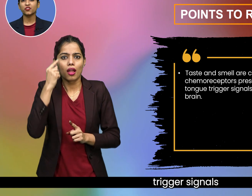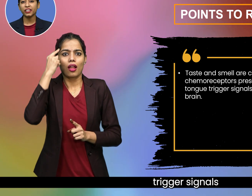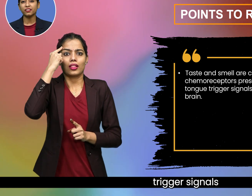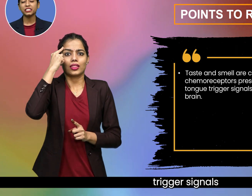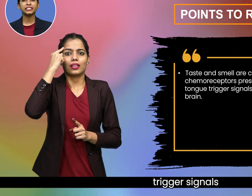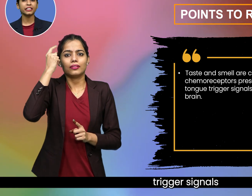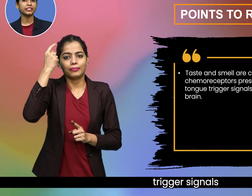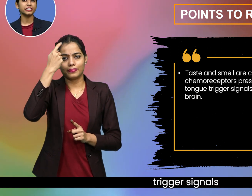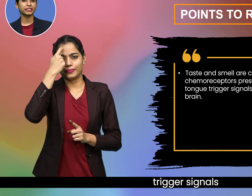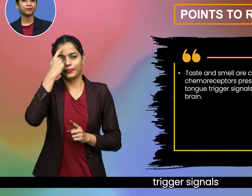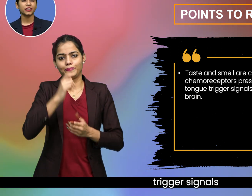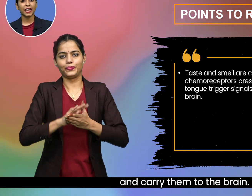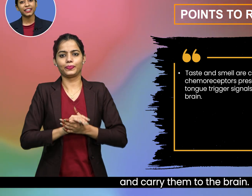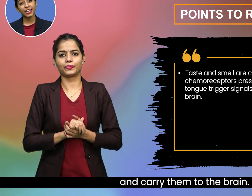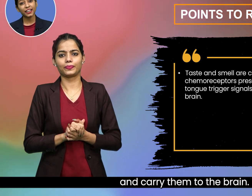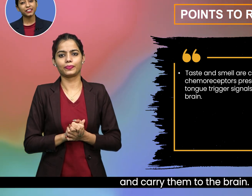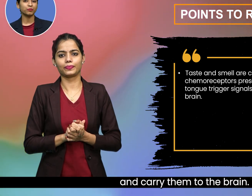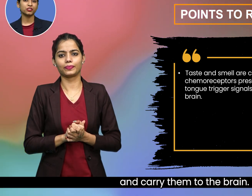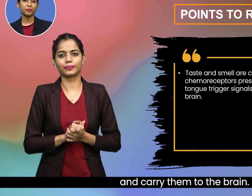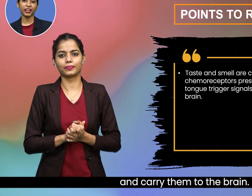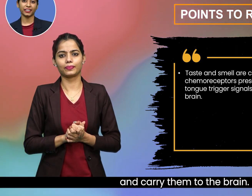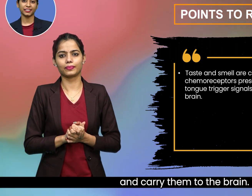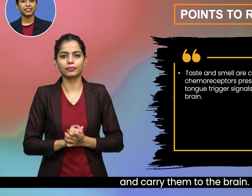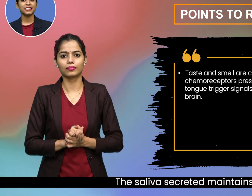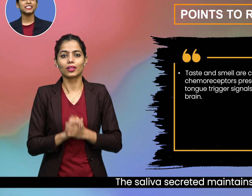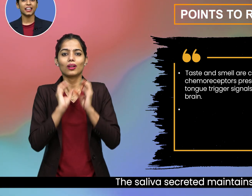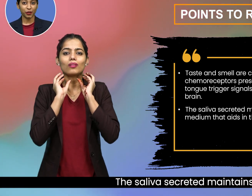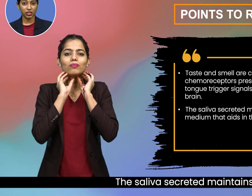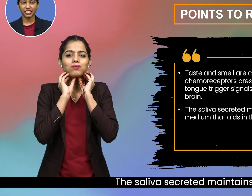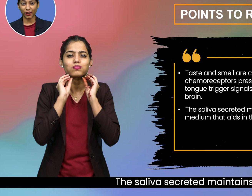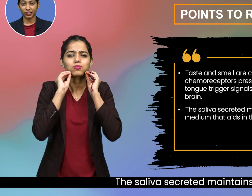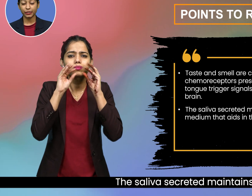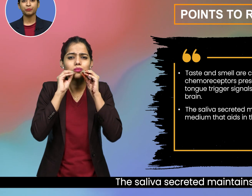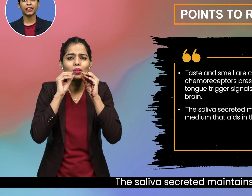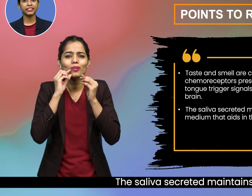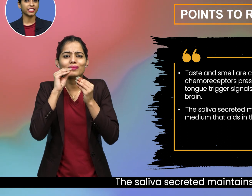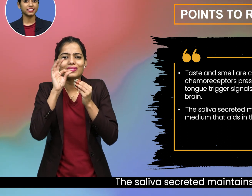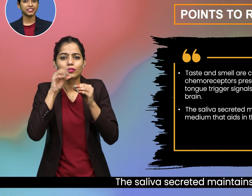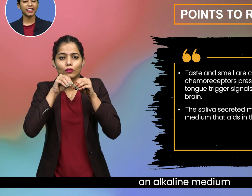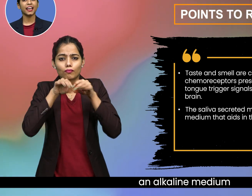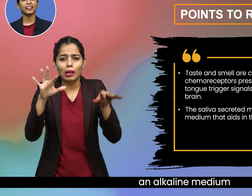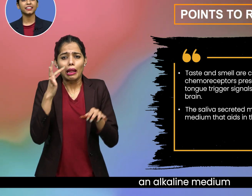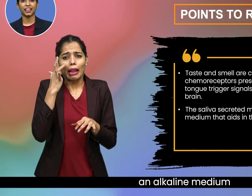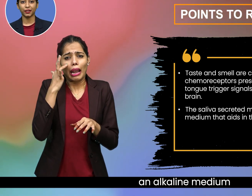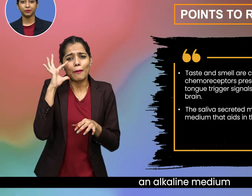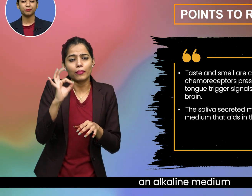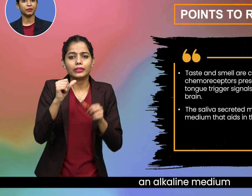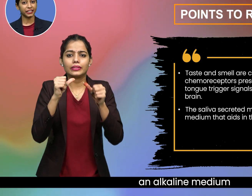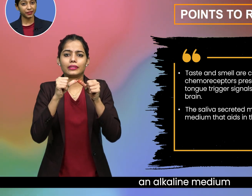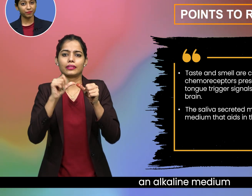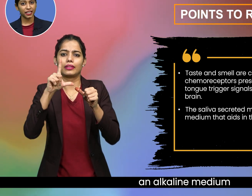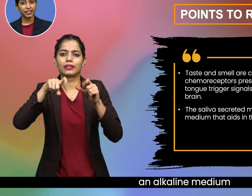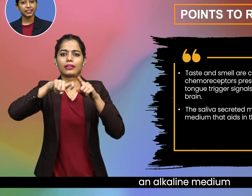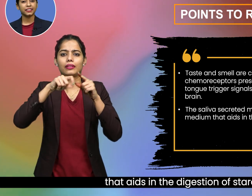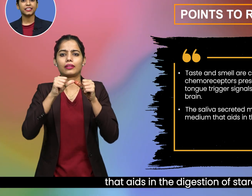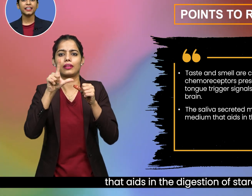tongue trigger signals and carry them to the brain. The saliva secreted maintains an alkaline